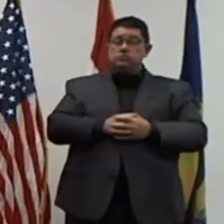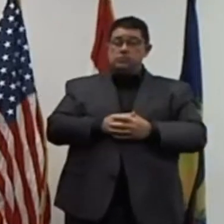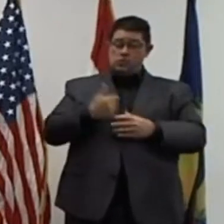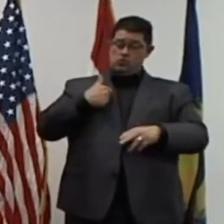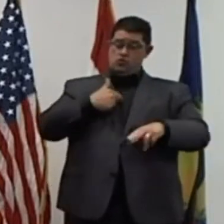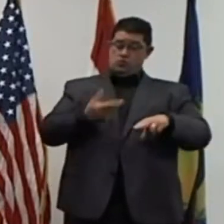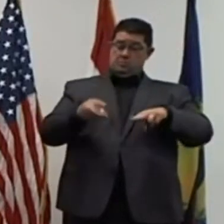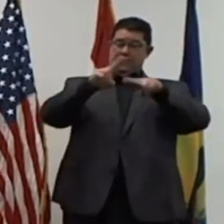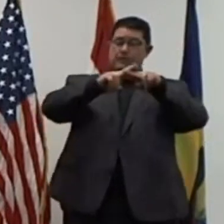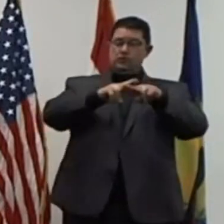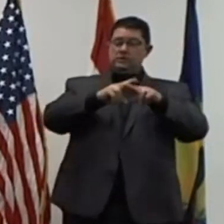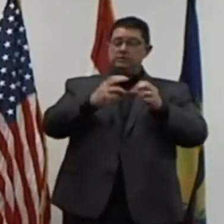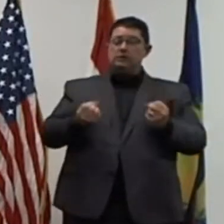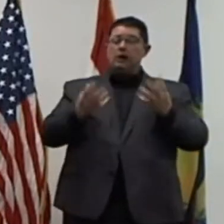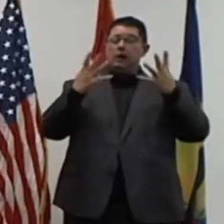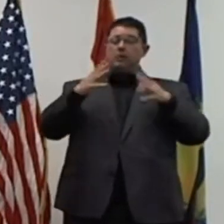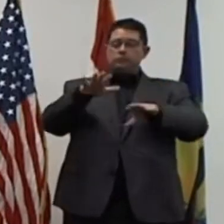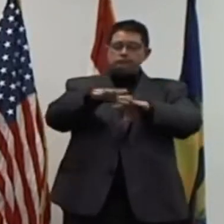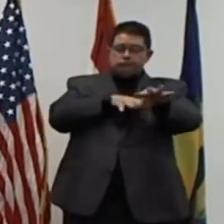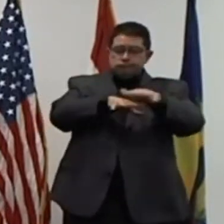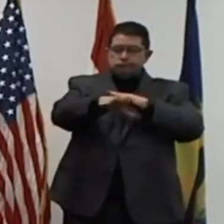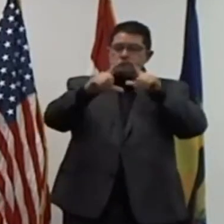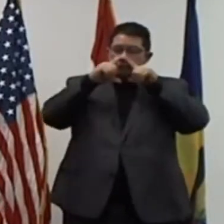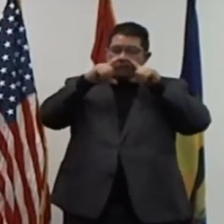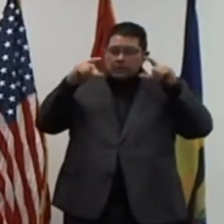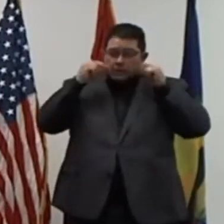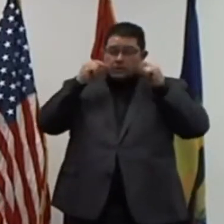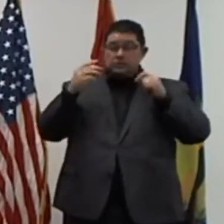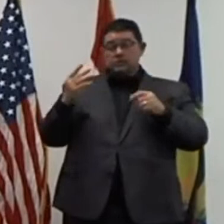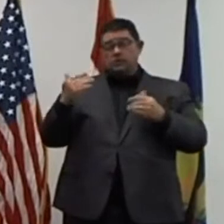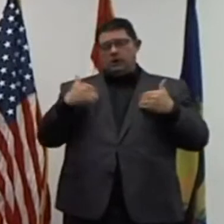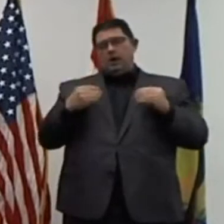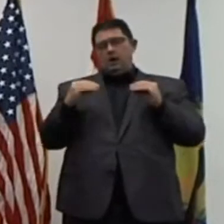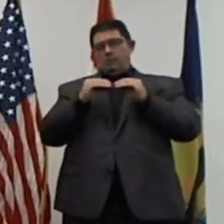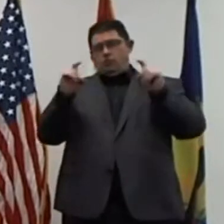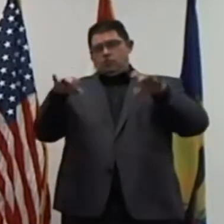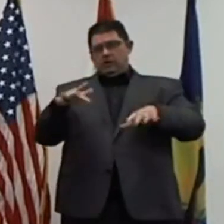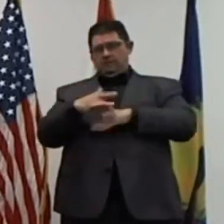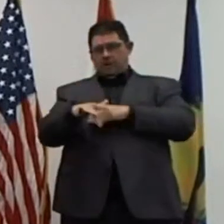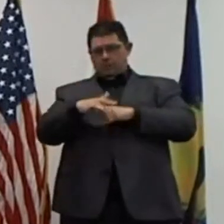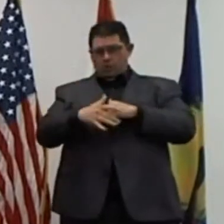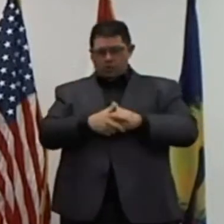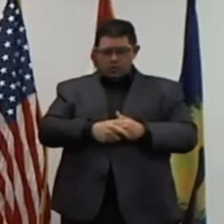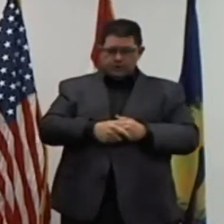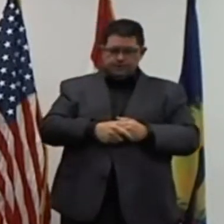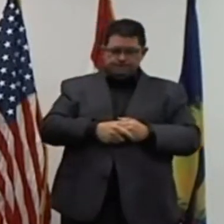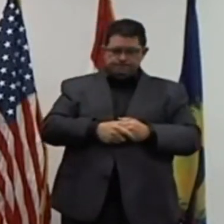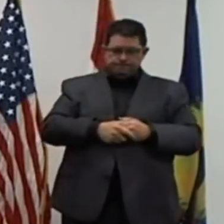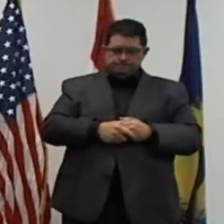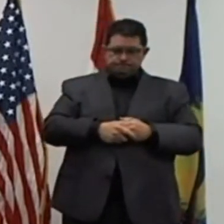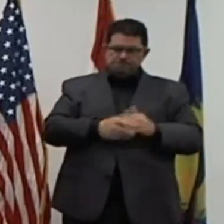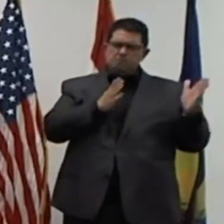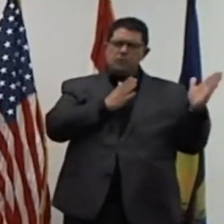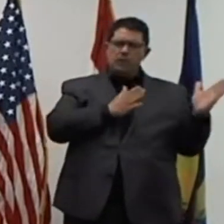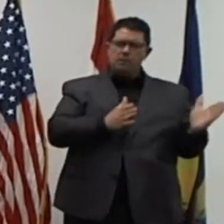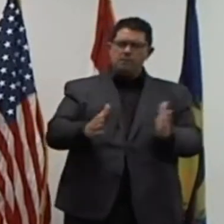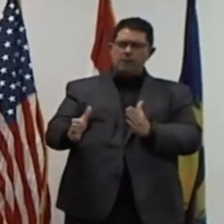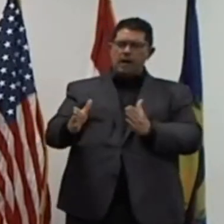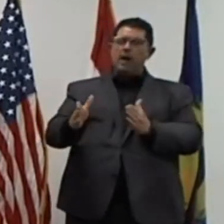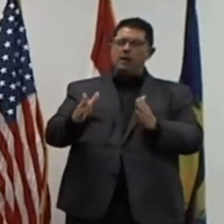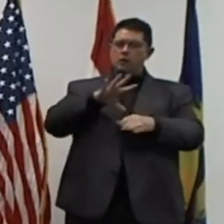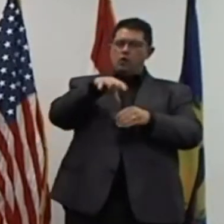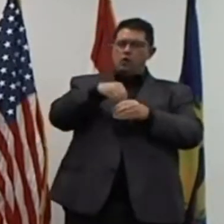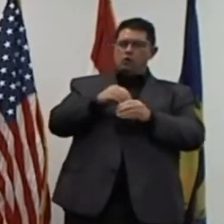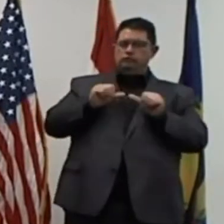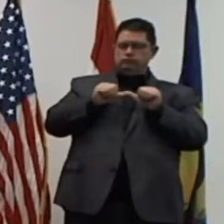our inventory of PPE, and we know that we have more tests available. This planning includes our continued work with the